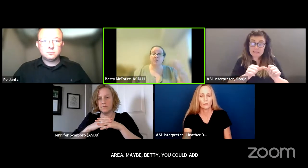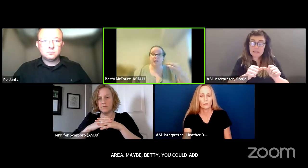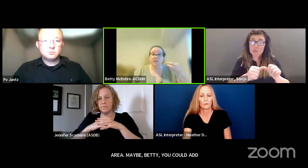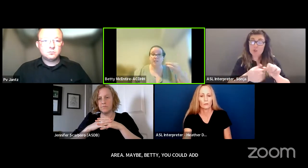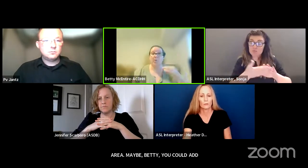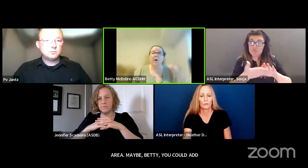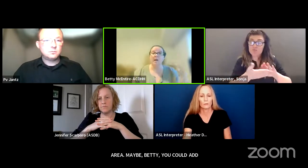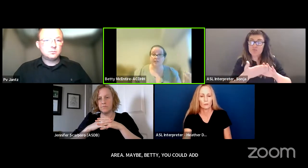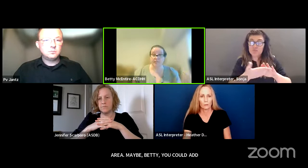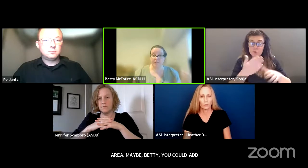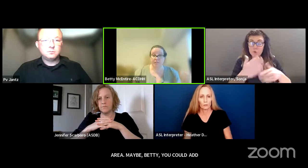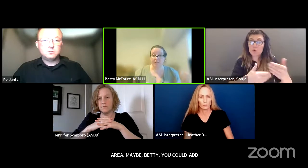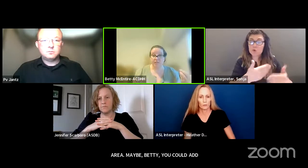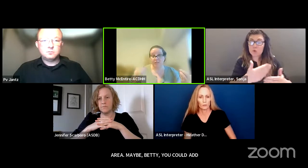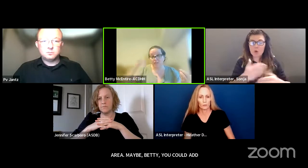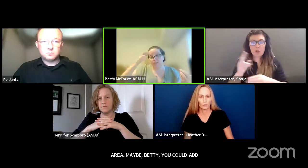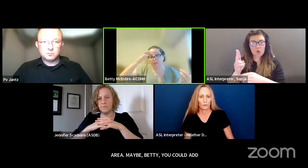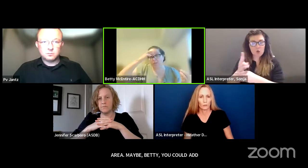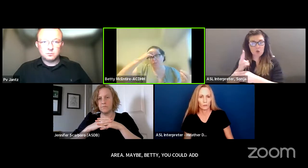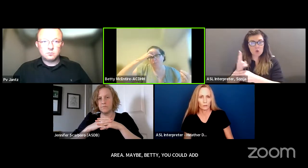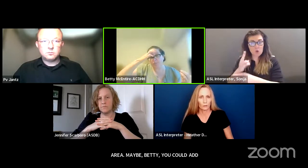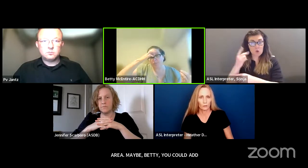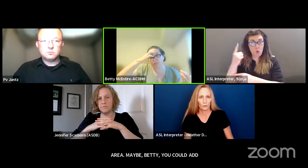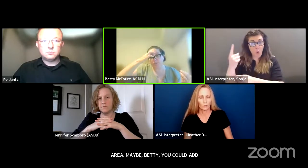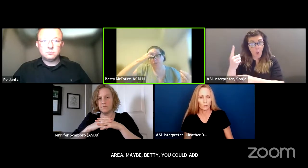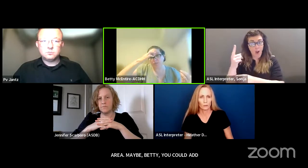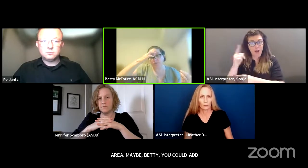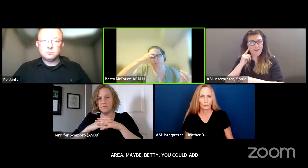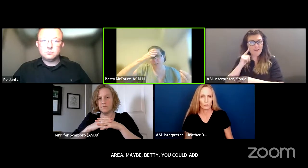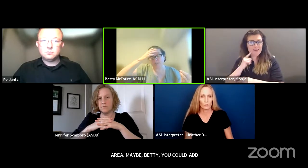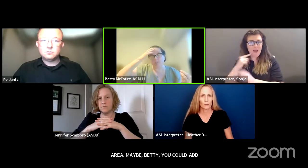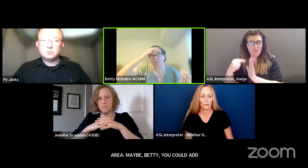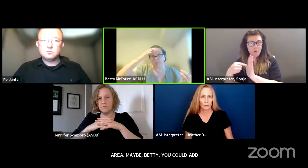is utilizing one of the deaf